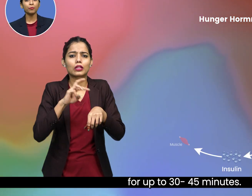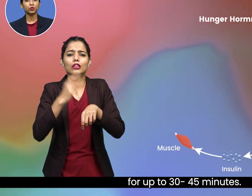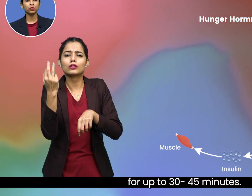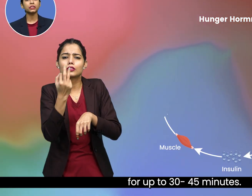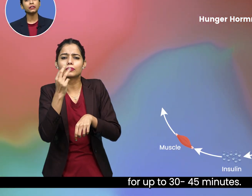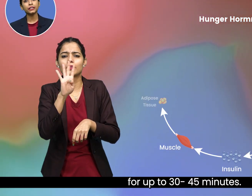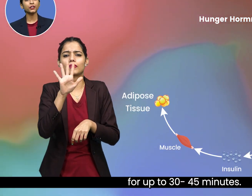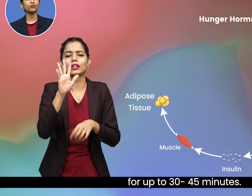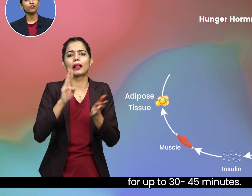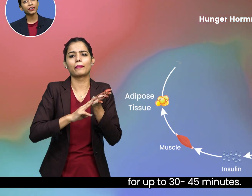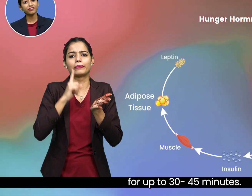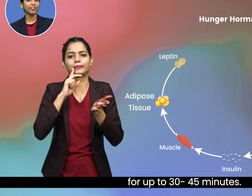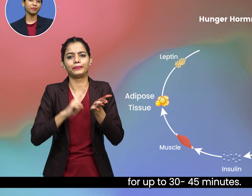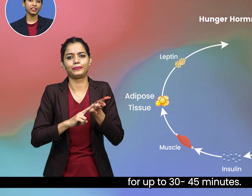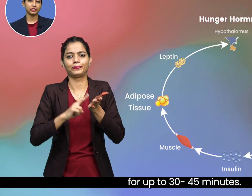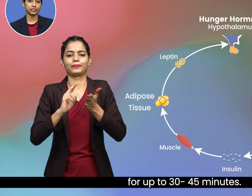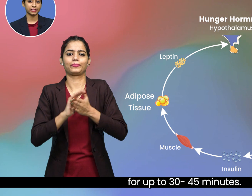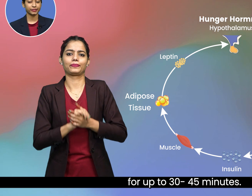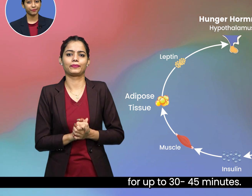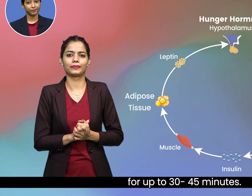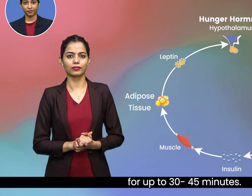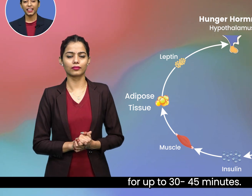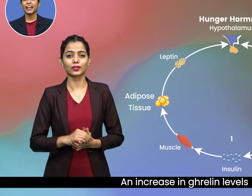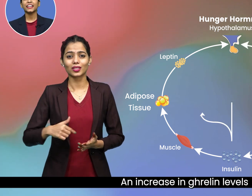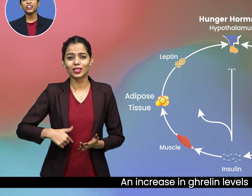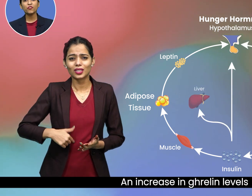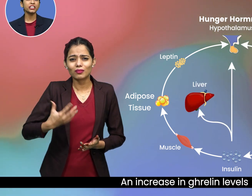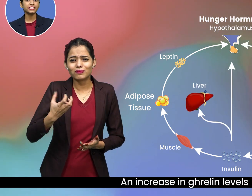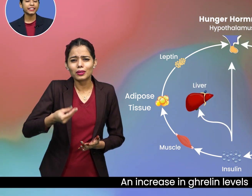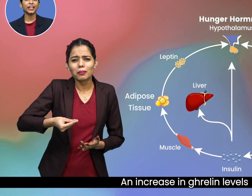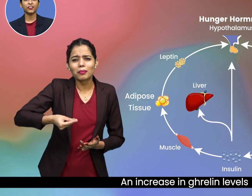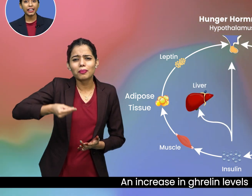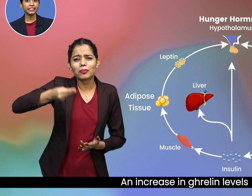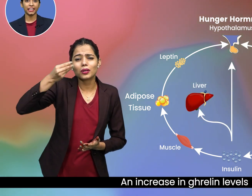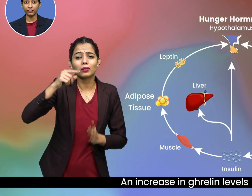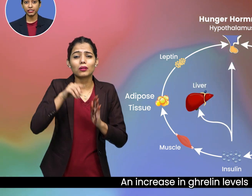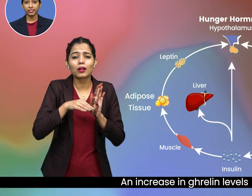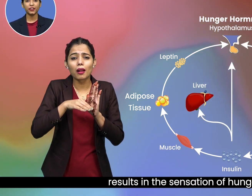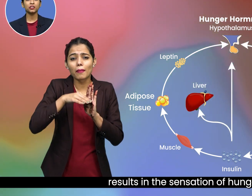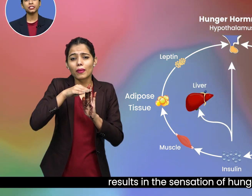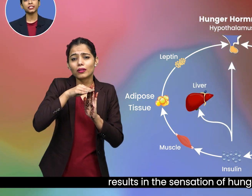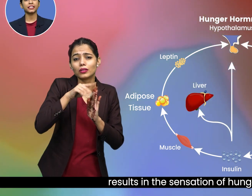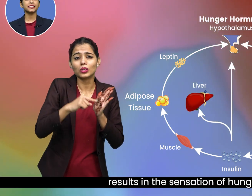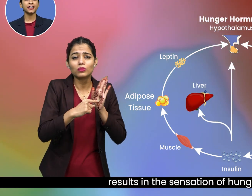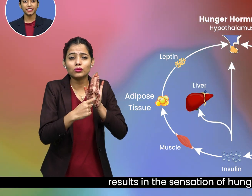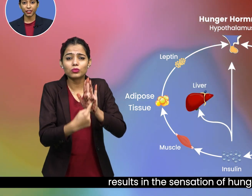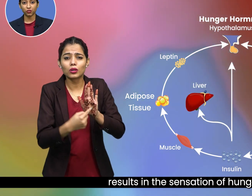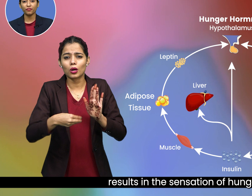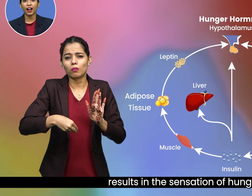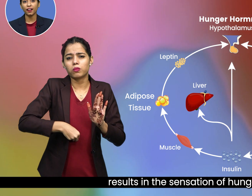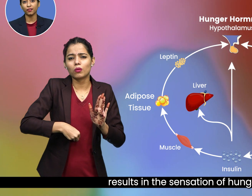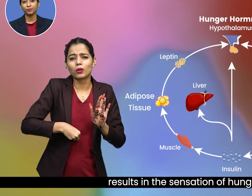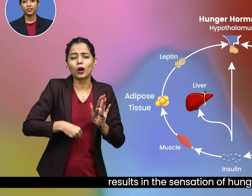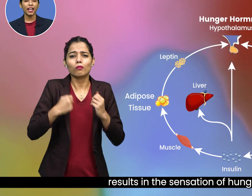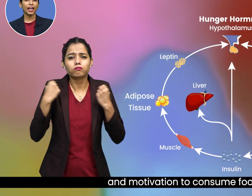for up to 30 to 45 minutes. An increase in ghrelin levels results in the sensation